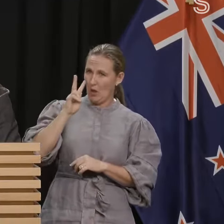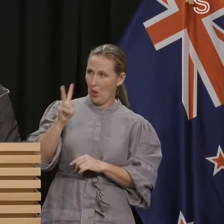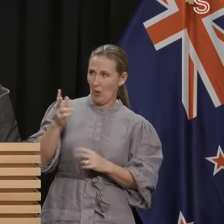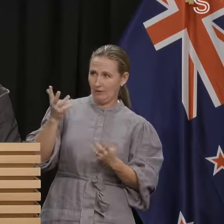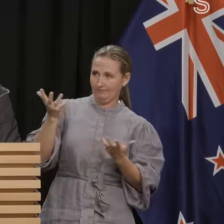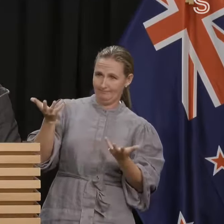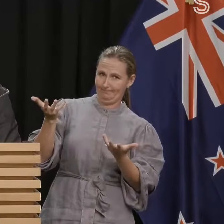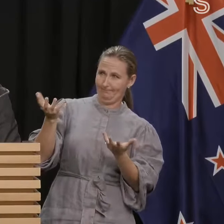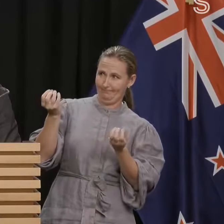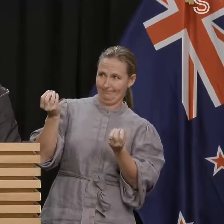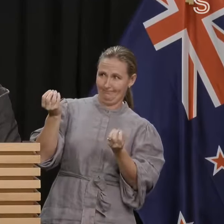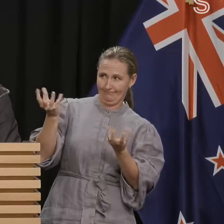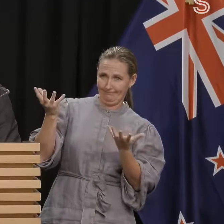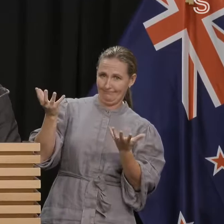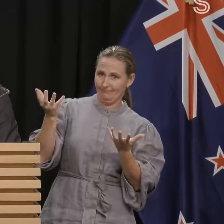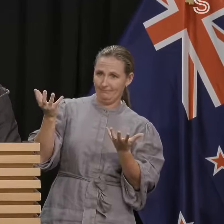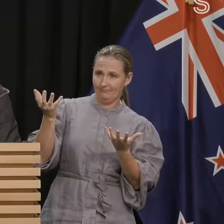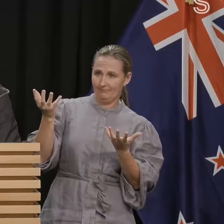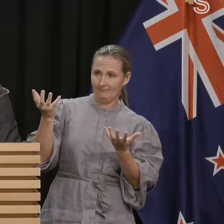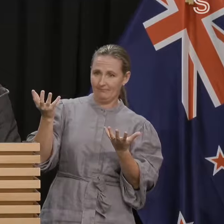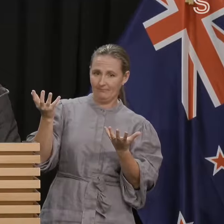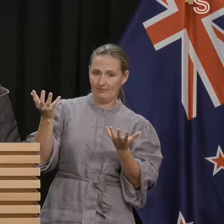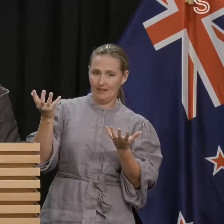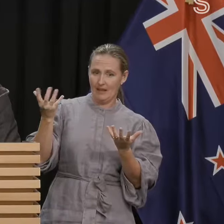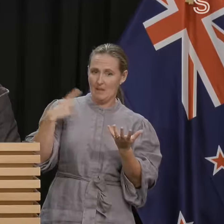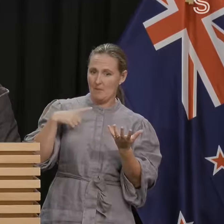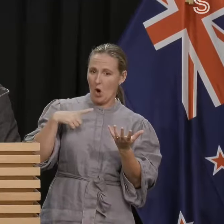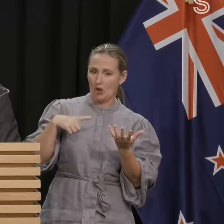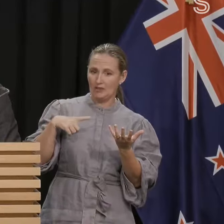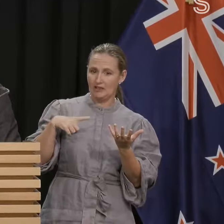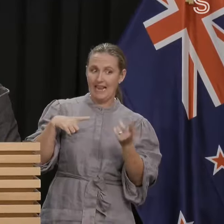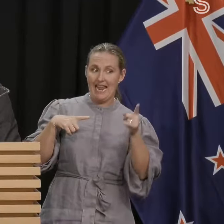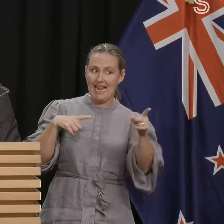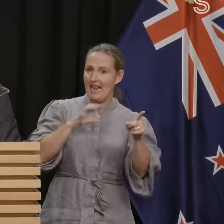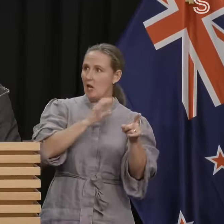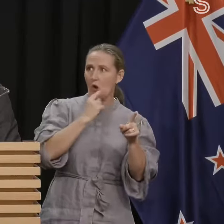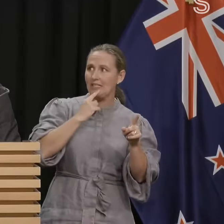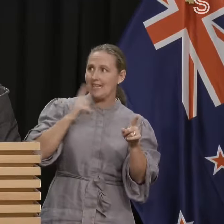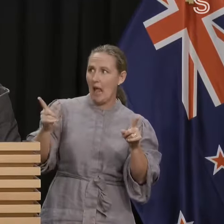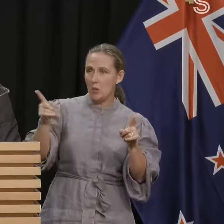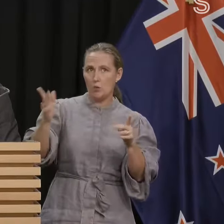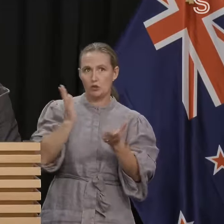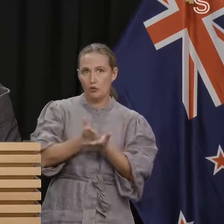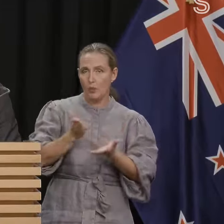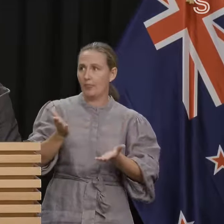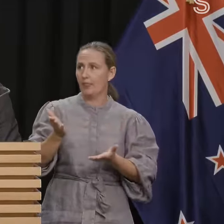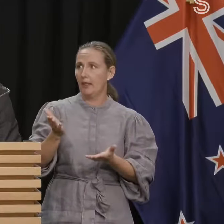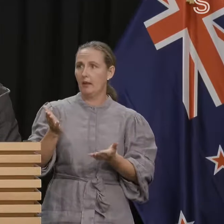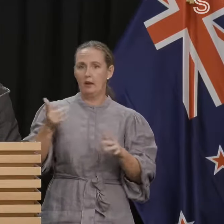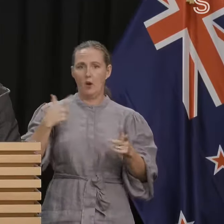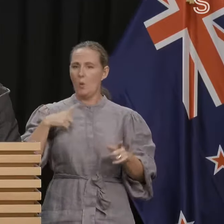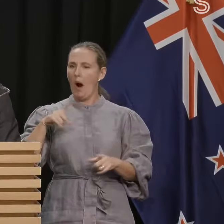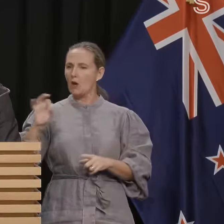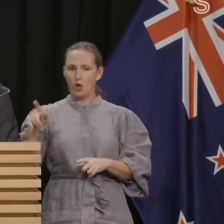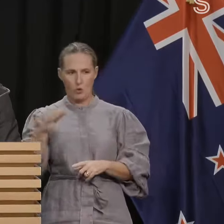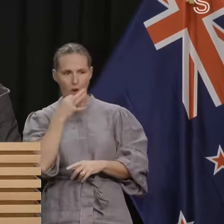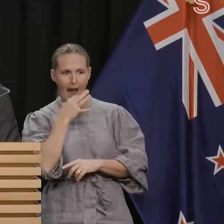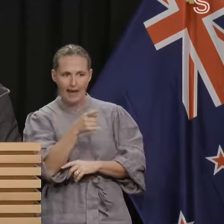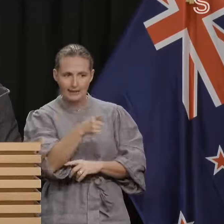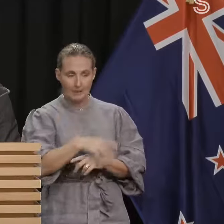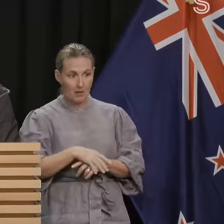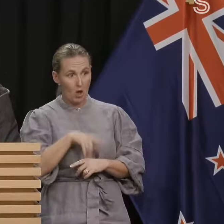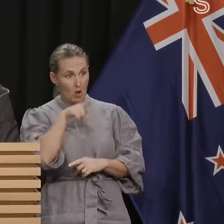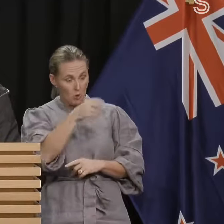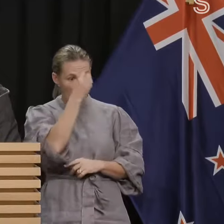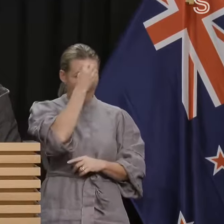whatever you were made to look like by him not coming forward and telling you about this email. So why have you not asked him whether he forgot